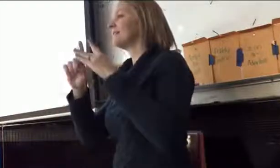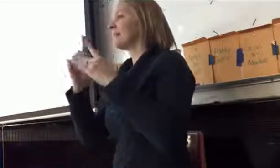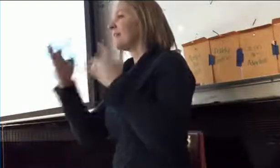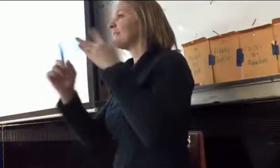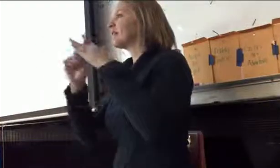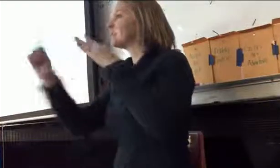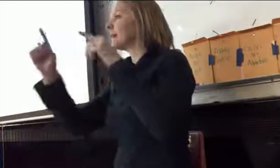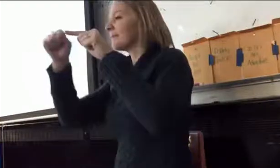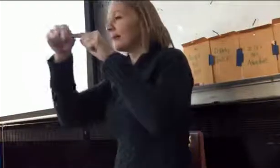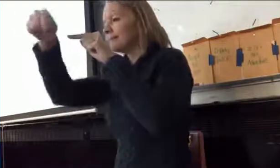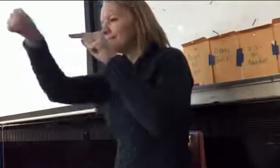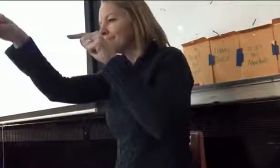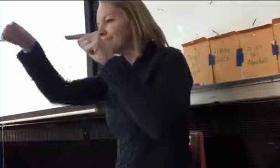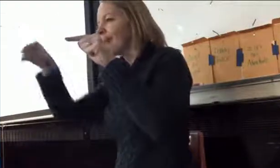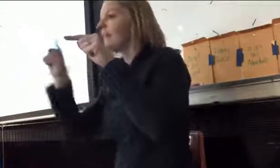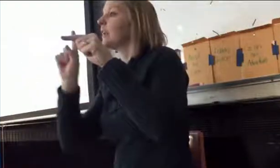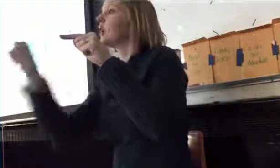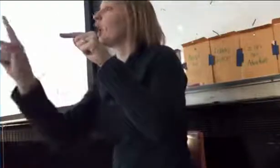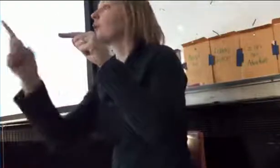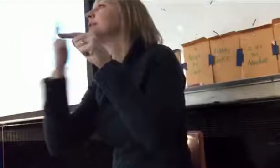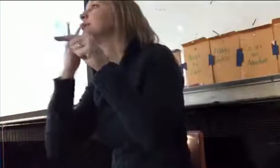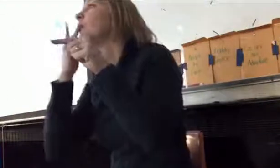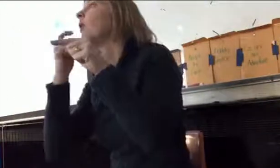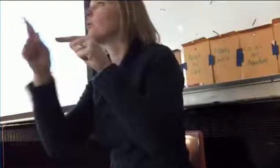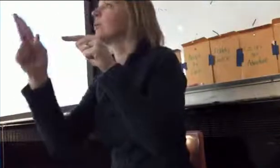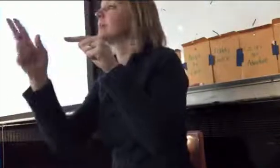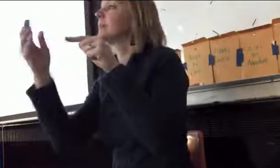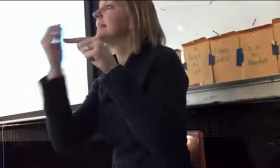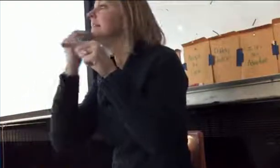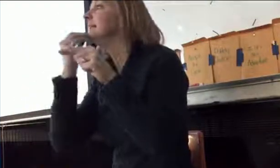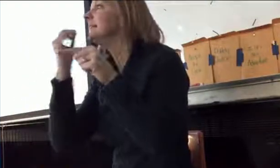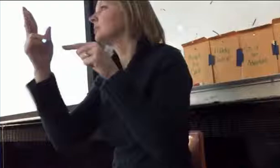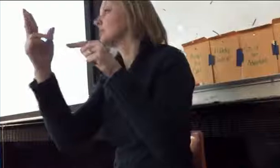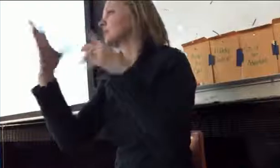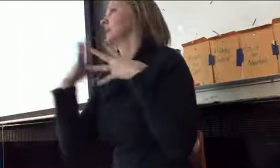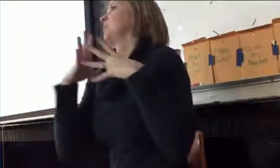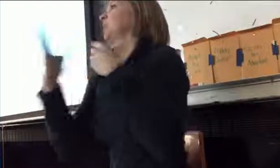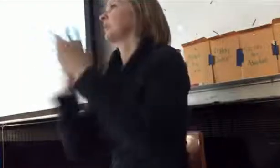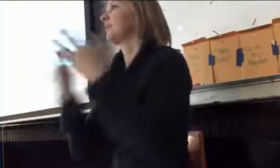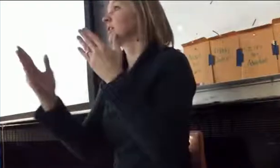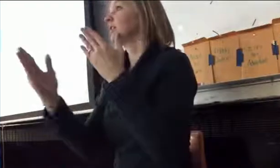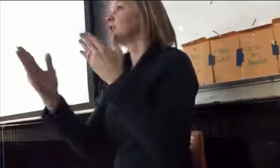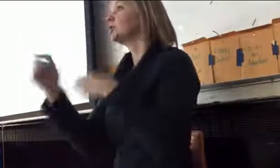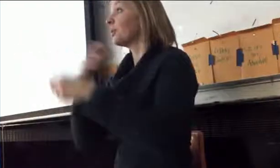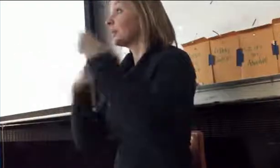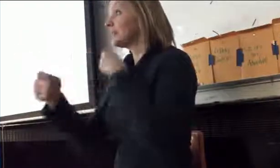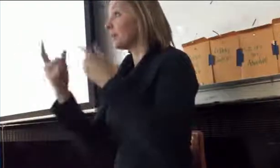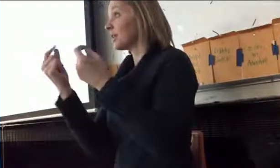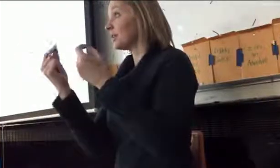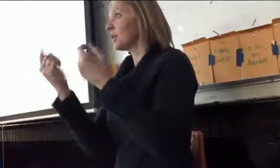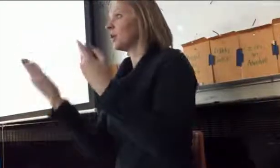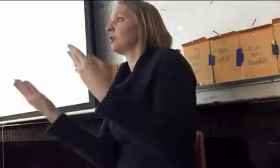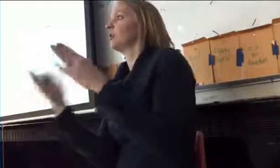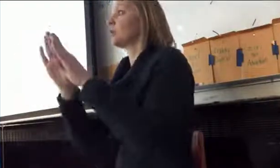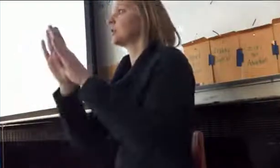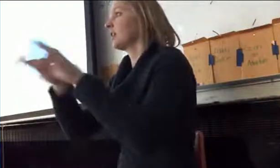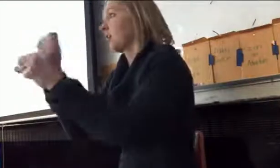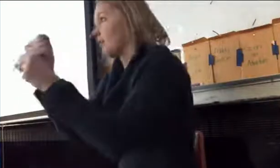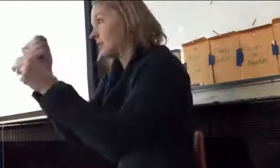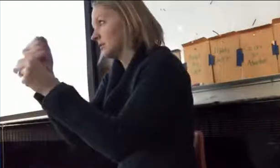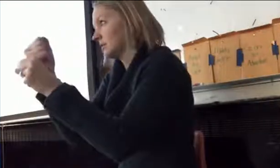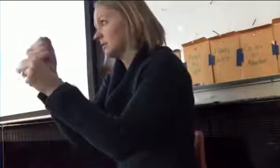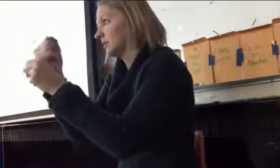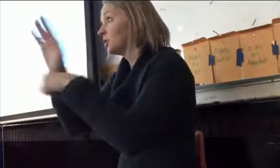get a bite to eat or they would go smoke. And they didn't like that. So instead, they locked all the fire escapes. So all the doors